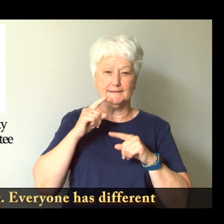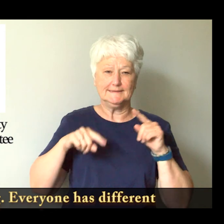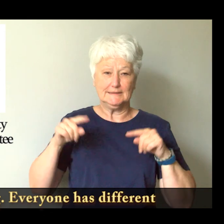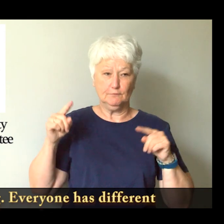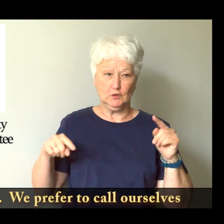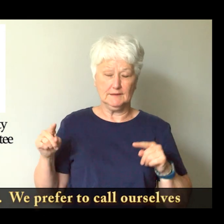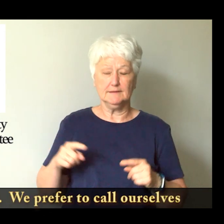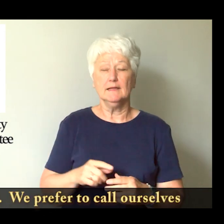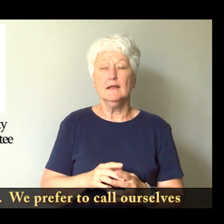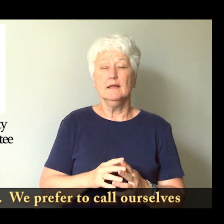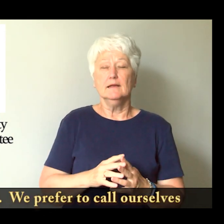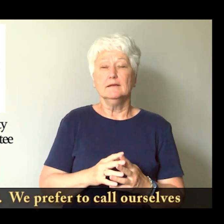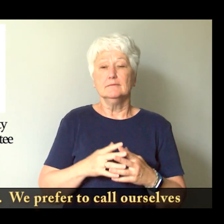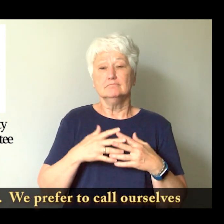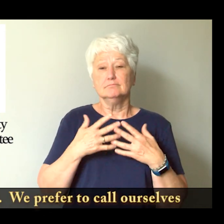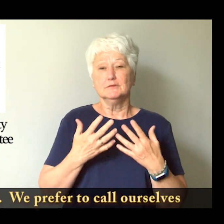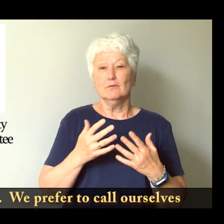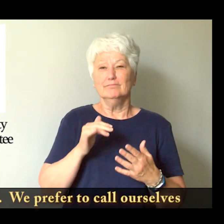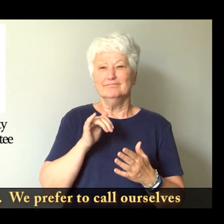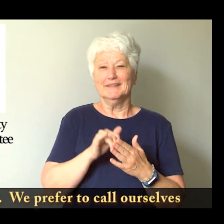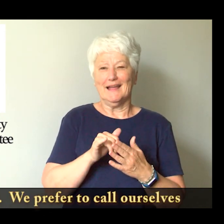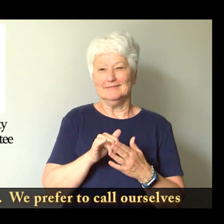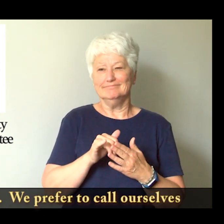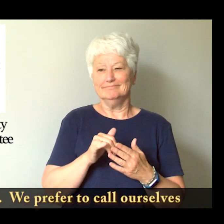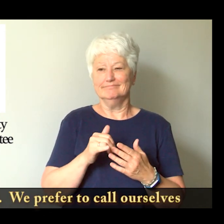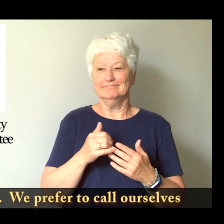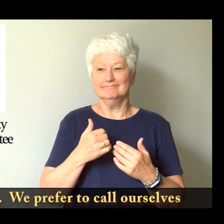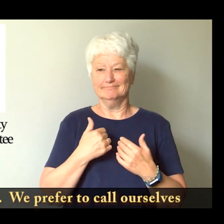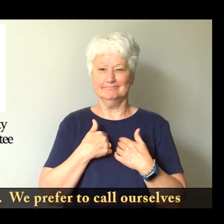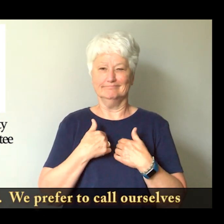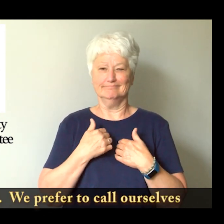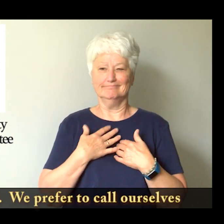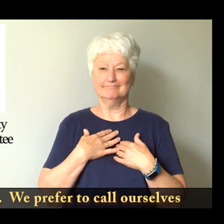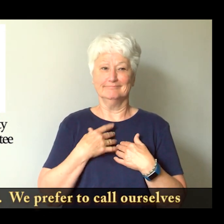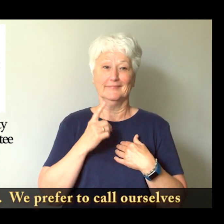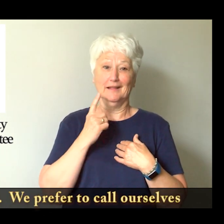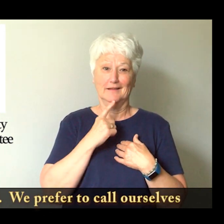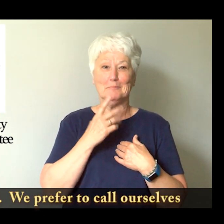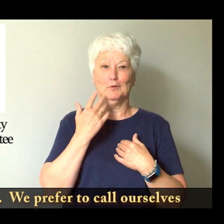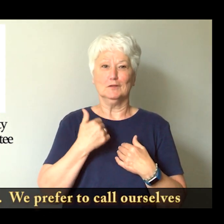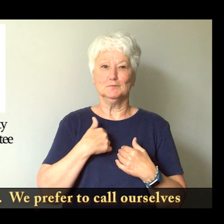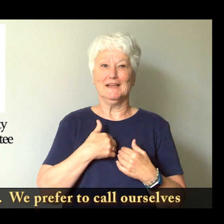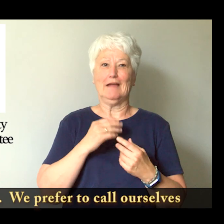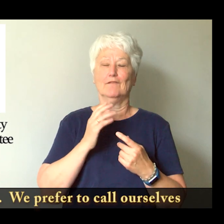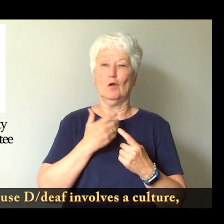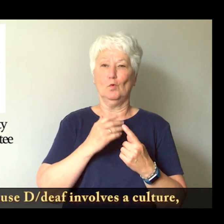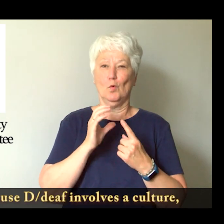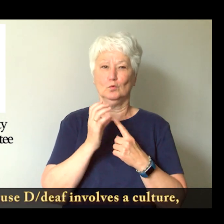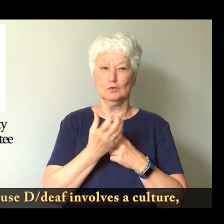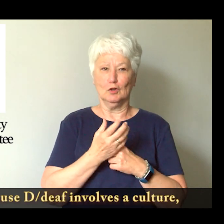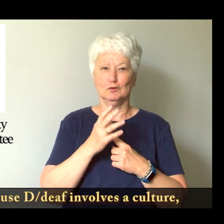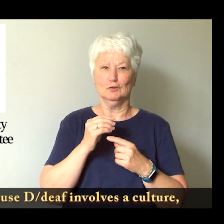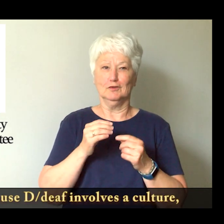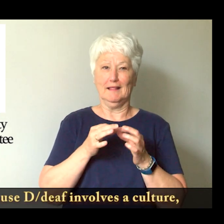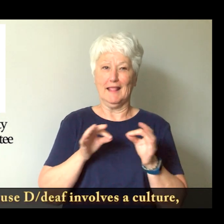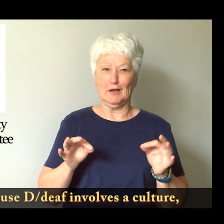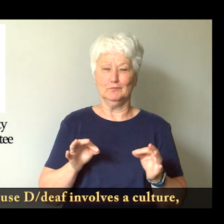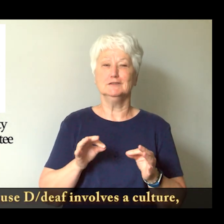has different preferences. But that's, you know, we prefer to call ourselves deaf because deaf involves a